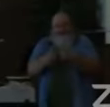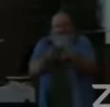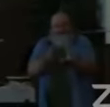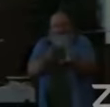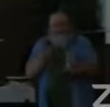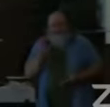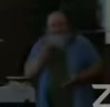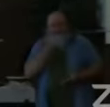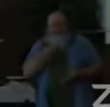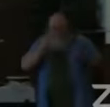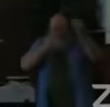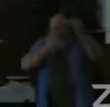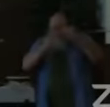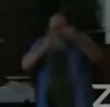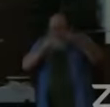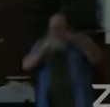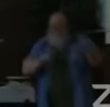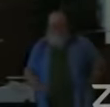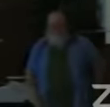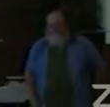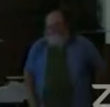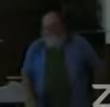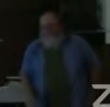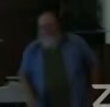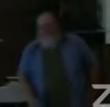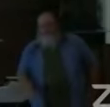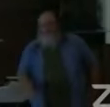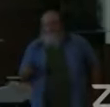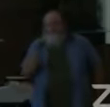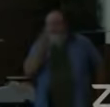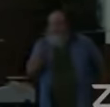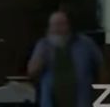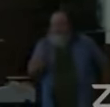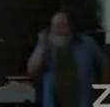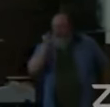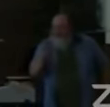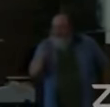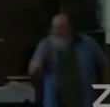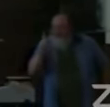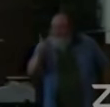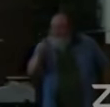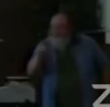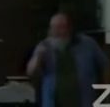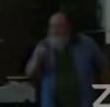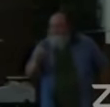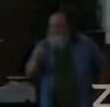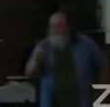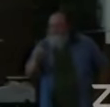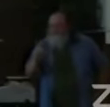You're stronger than you think. You can do it, not in your own strength, but with God's help.